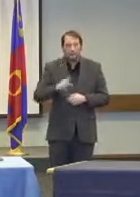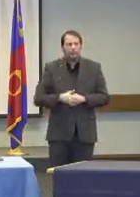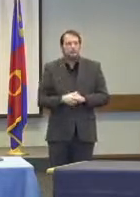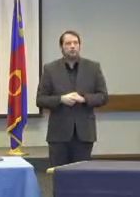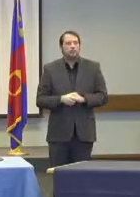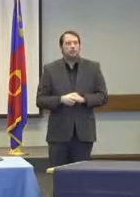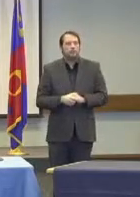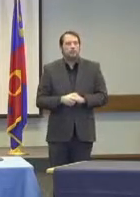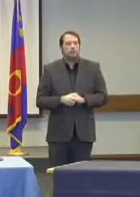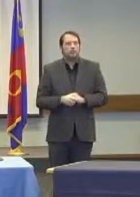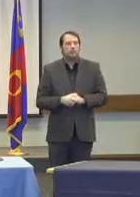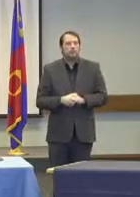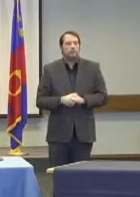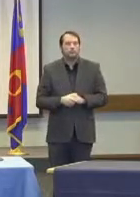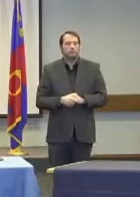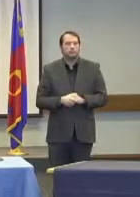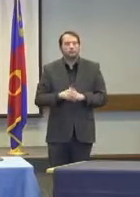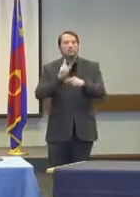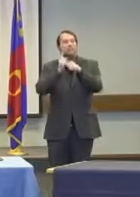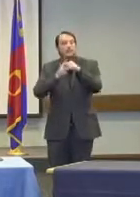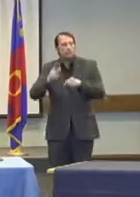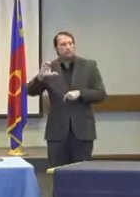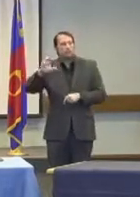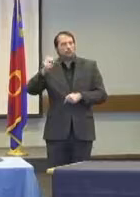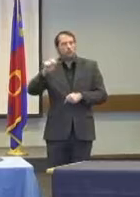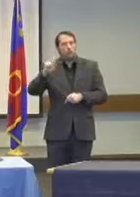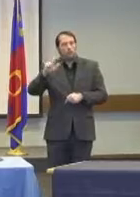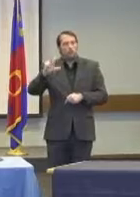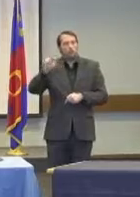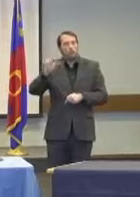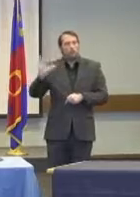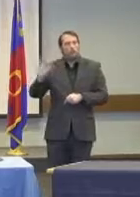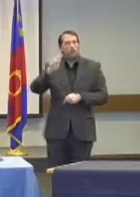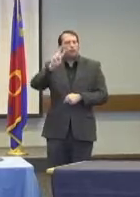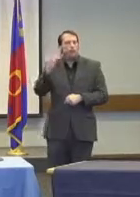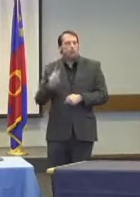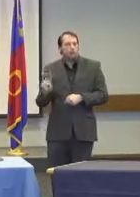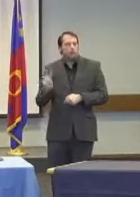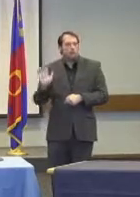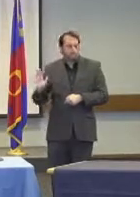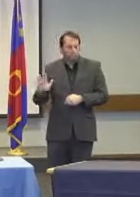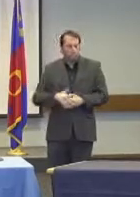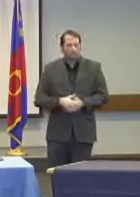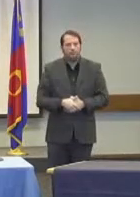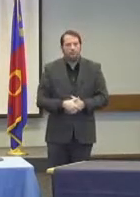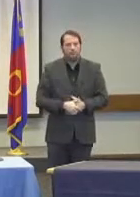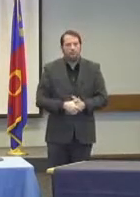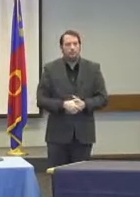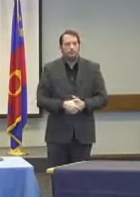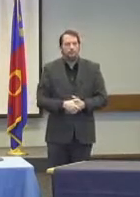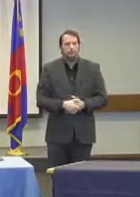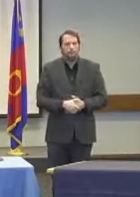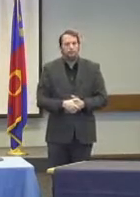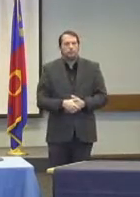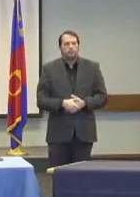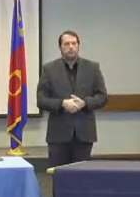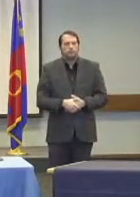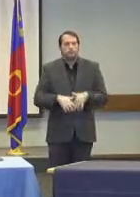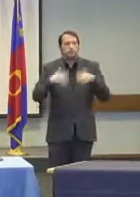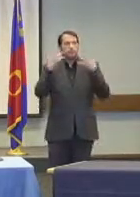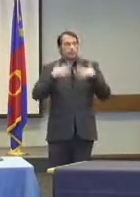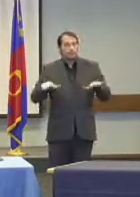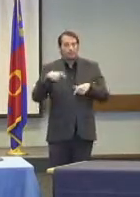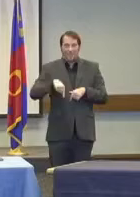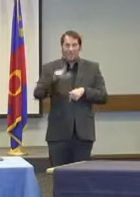and Channel 30 on Verizon and the MCPS website. Immediately following the live broadcast, you can view the recording on